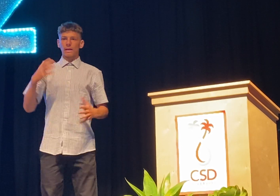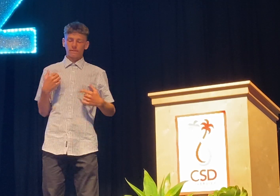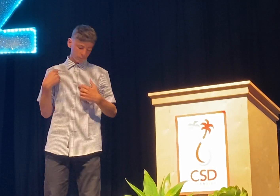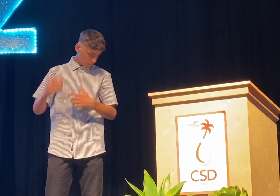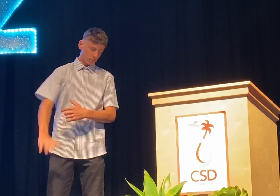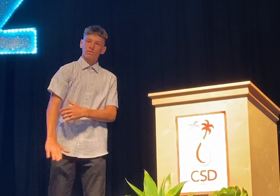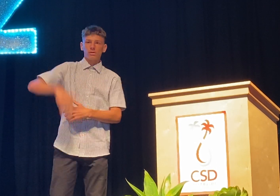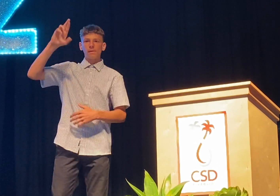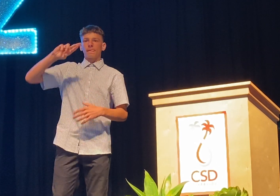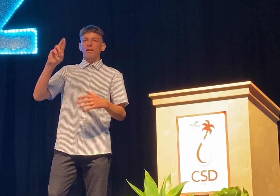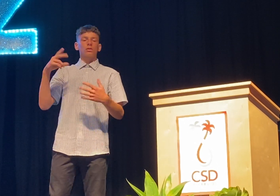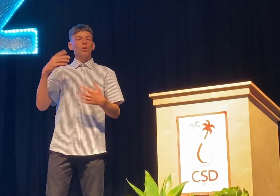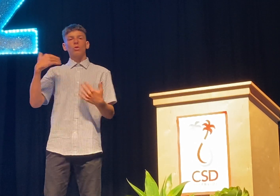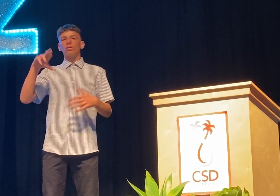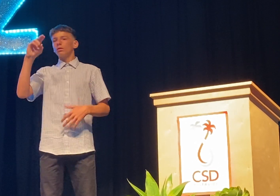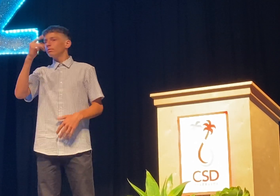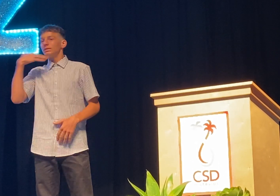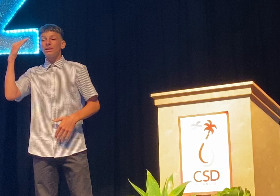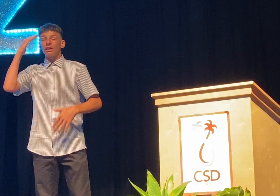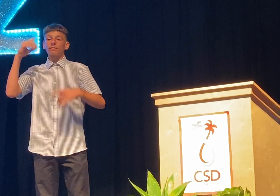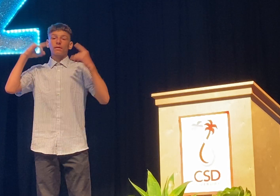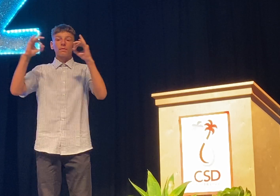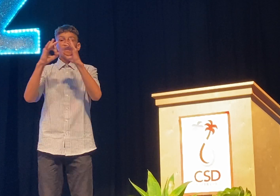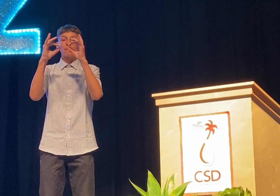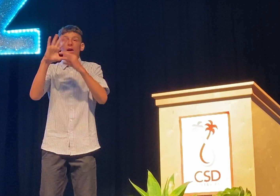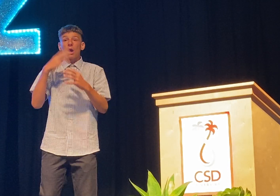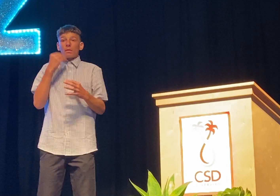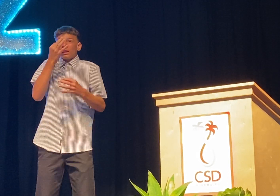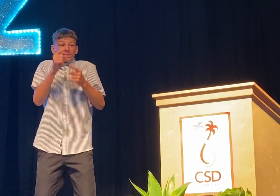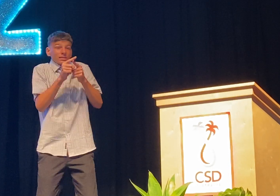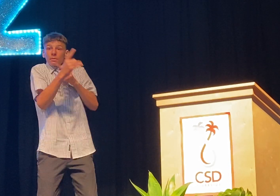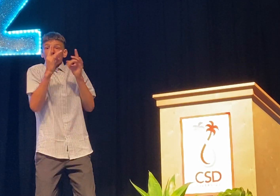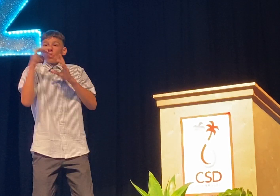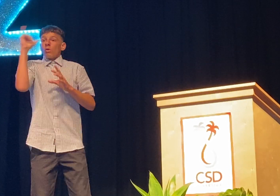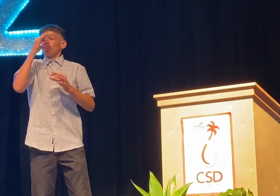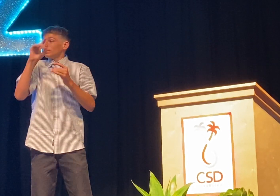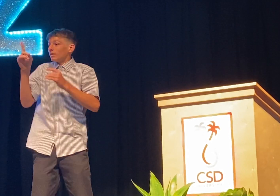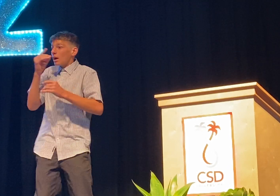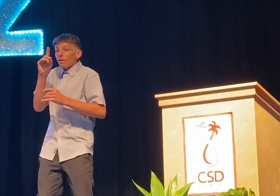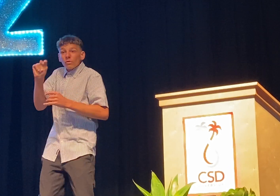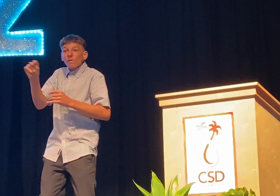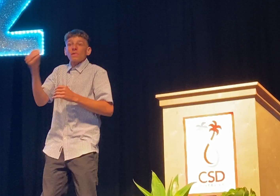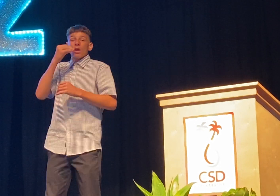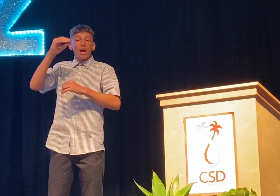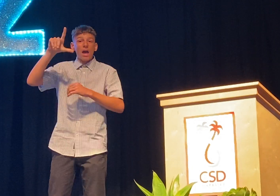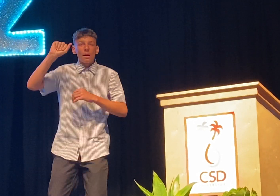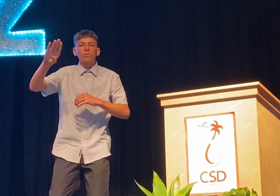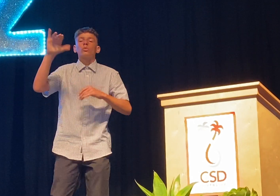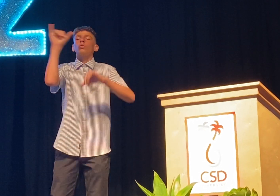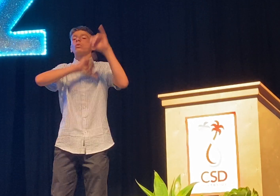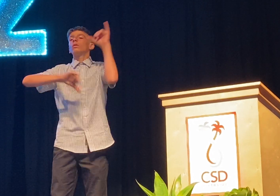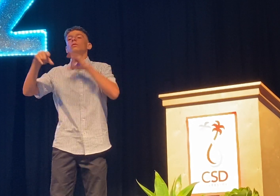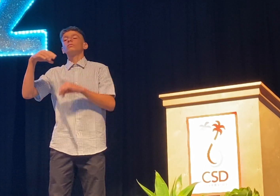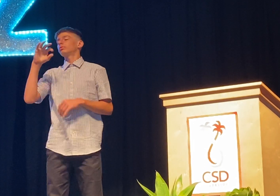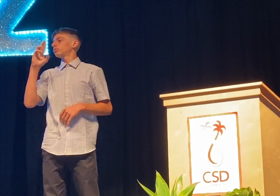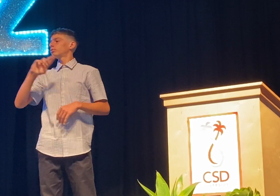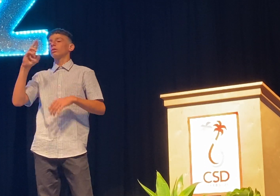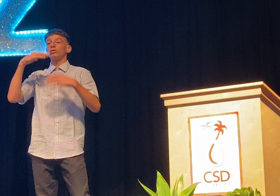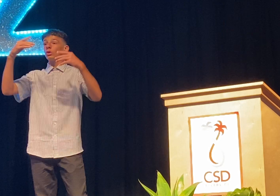that I've had to go to another school. I've been here the entire time. Even though I live, you know, Starbucks is right around the corner, the labs are right around the corner. I